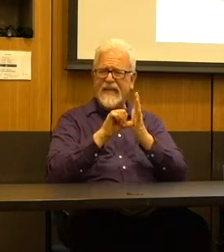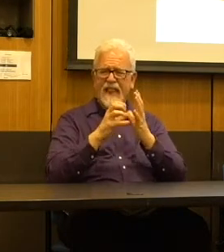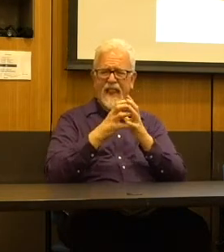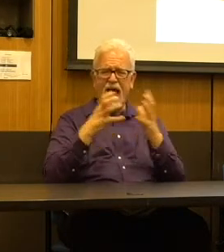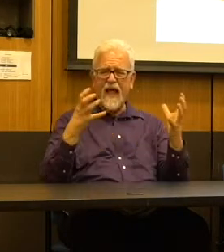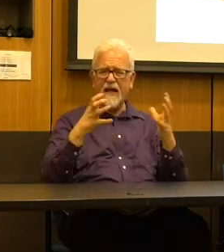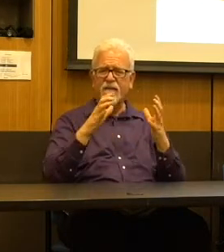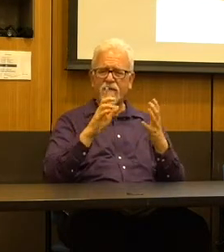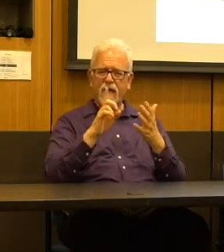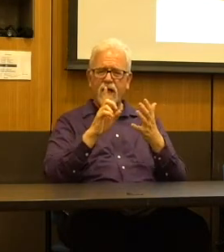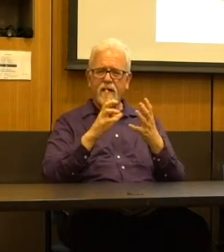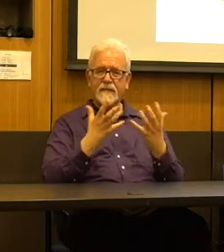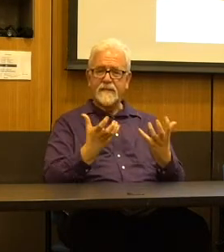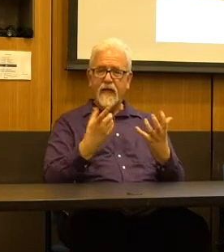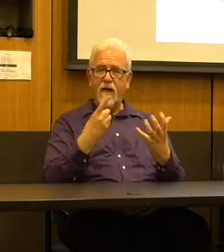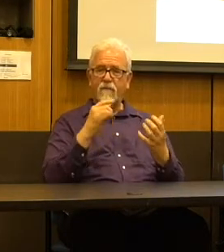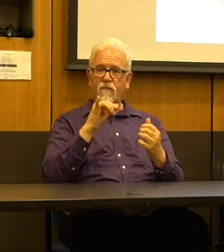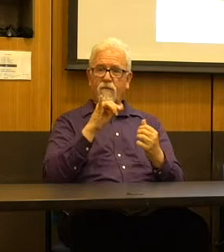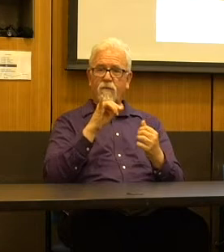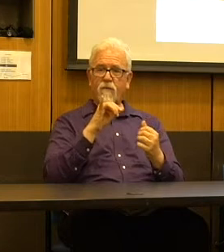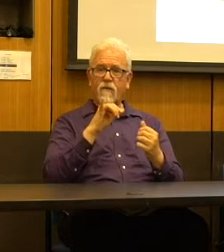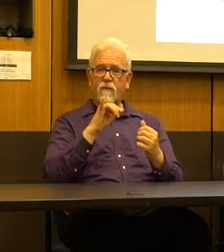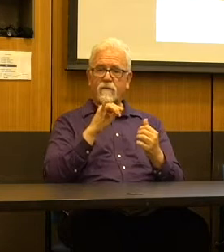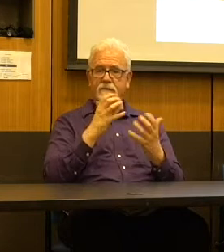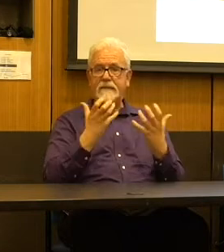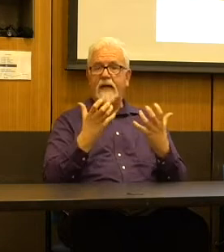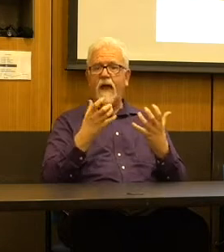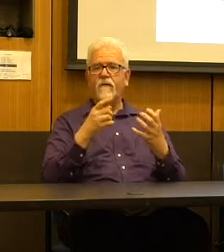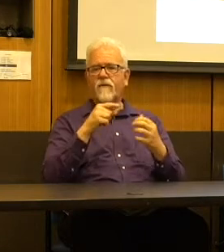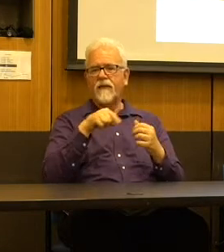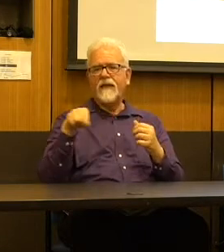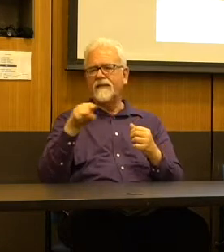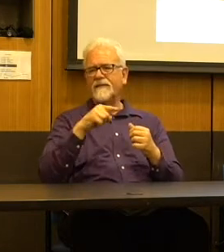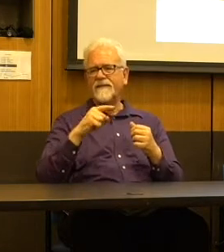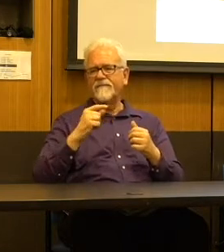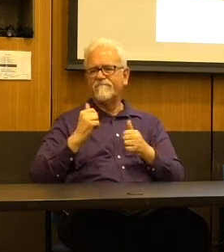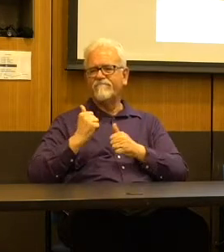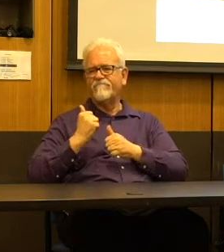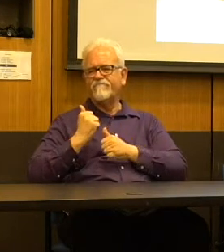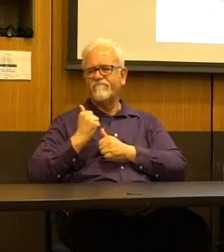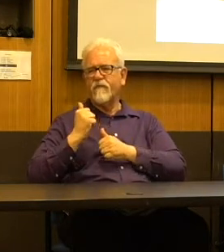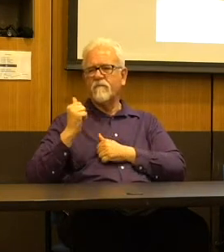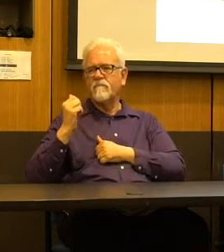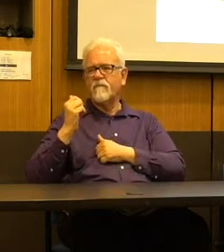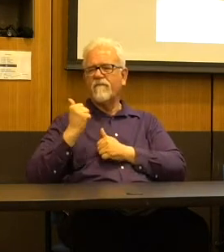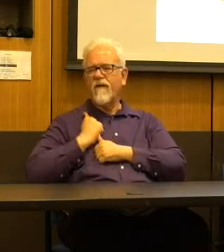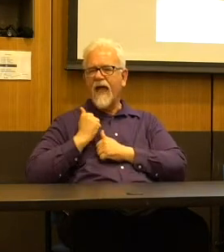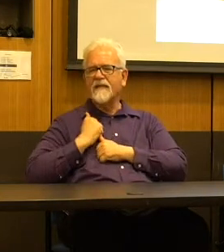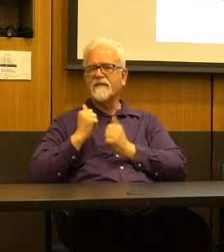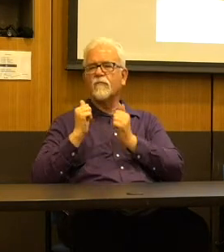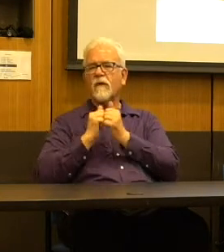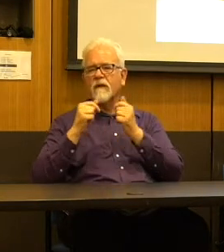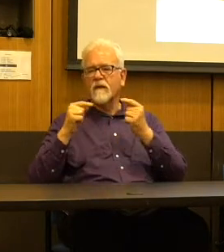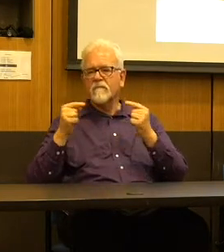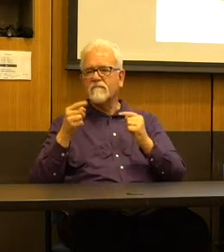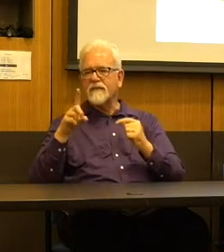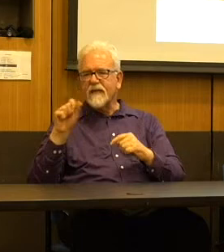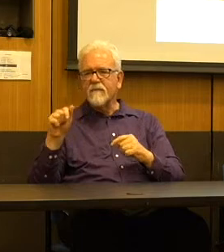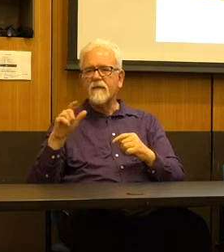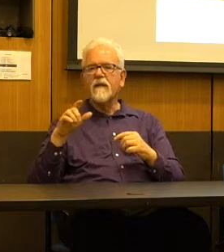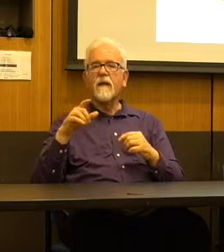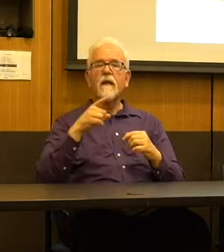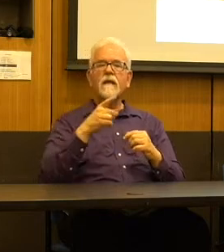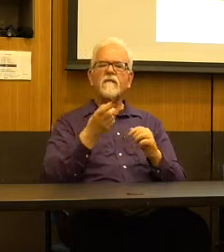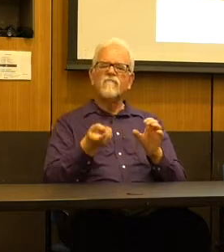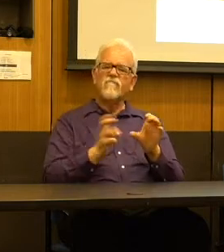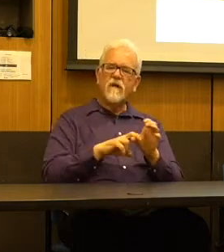on the desire for these by these people, these rehabilitated or, you know, returning veterans, to get into a car. They